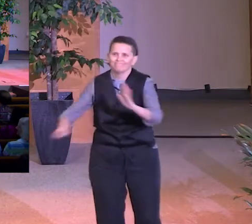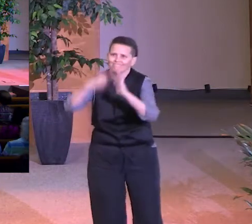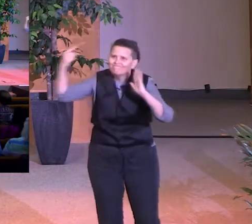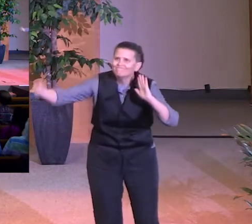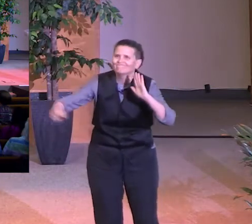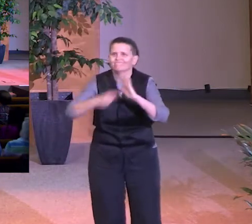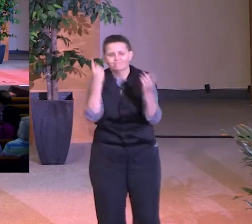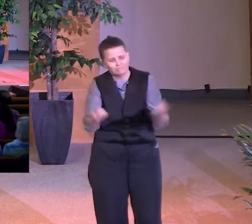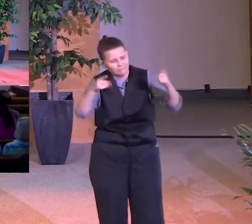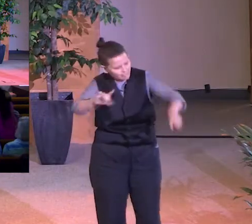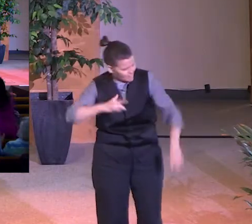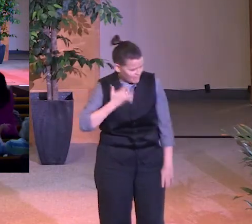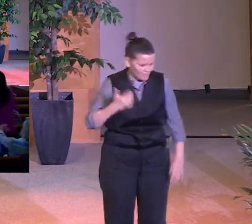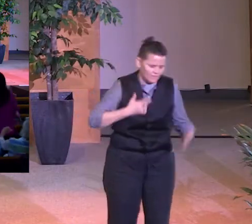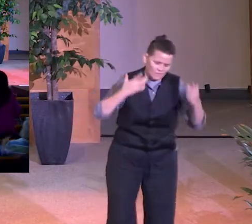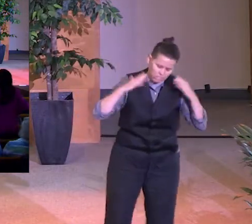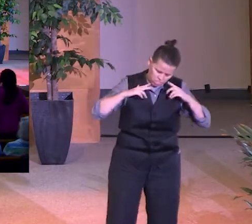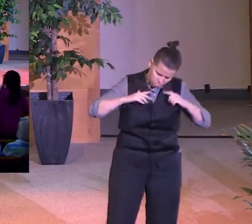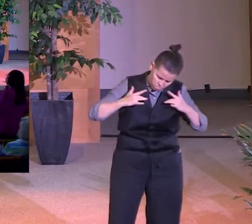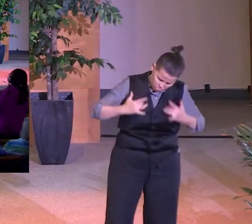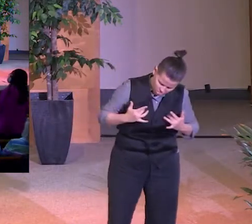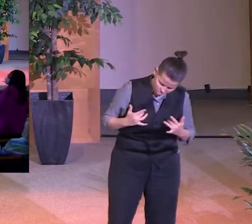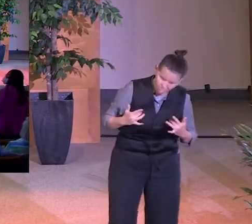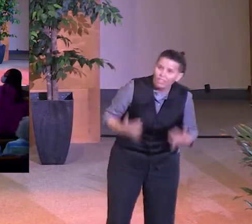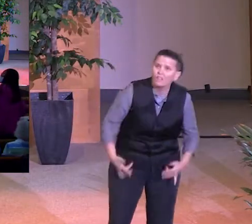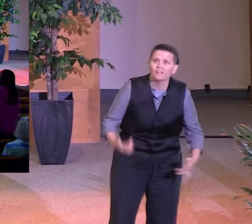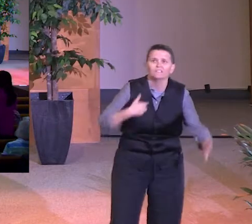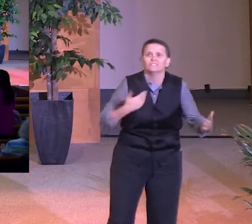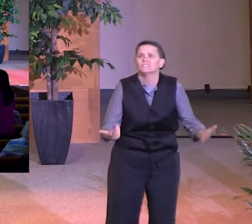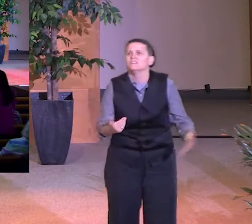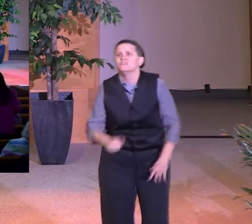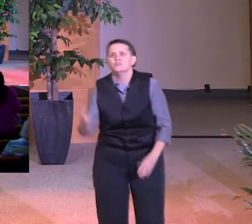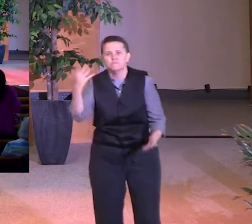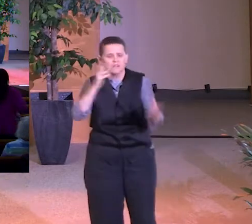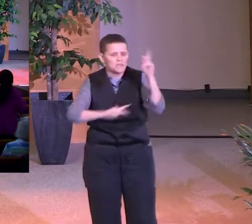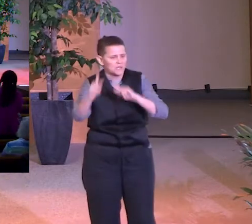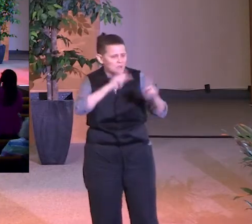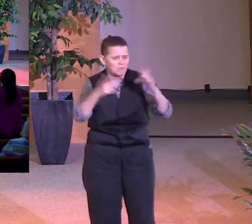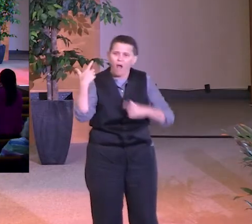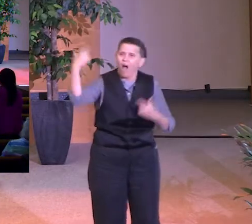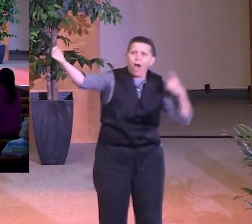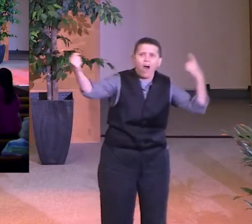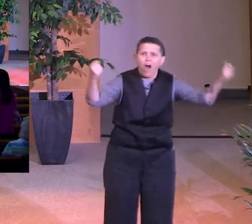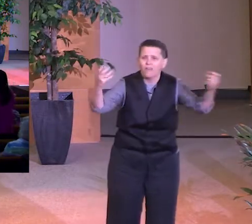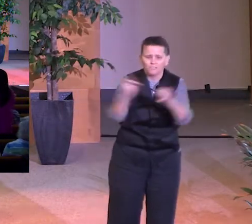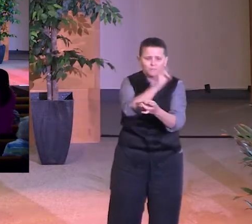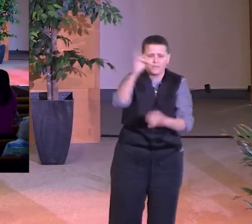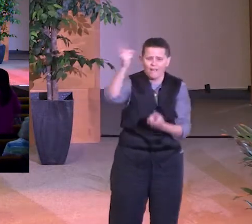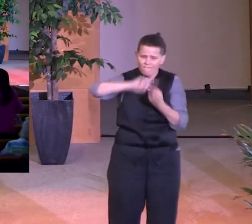Sometimes when I'm feeling down, no one around. Spirit is a